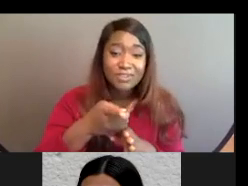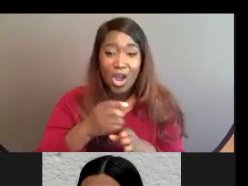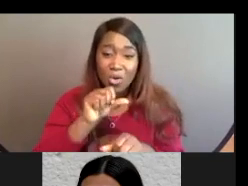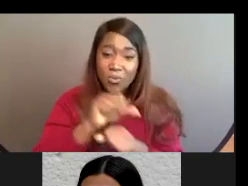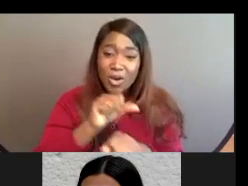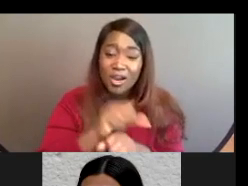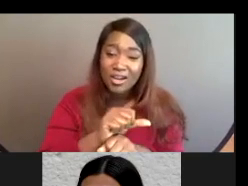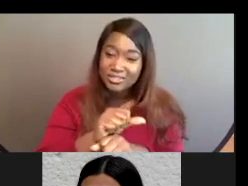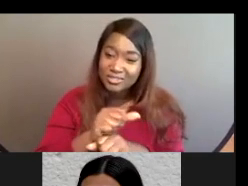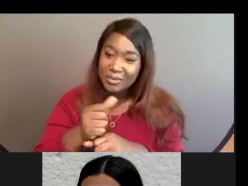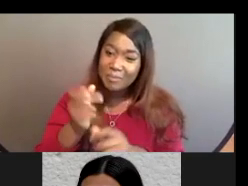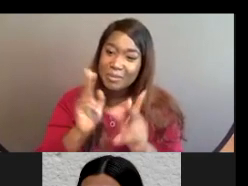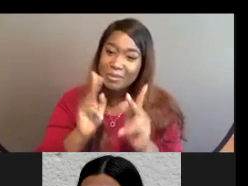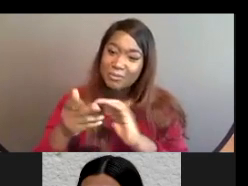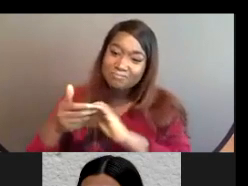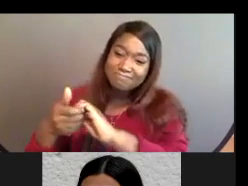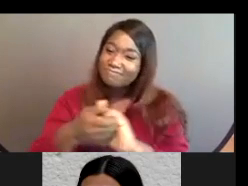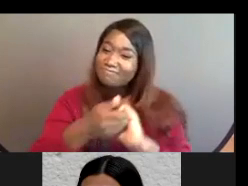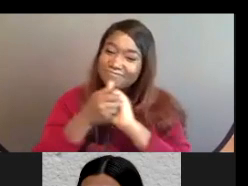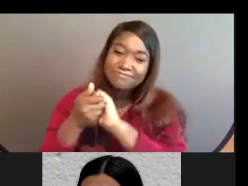they are and not as fully formed